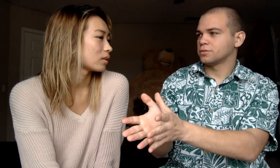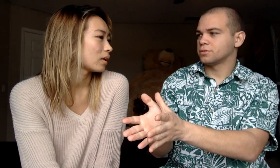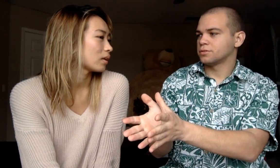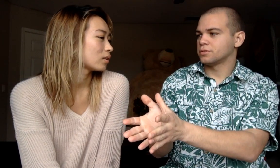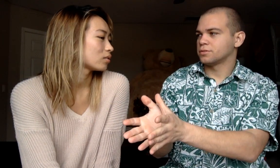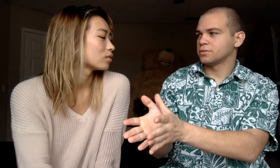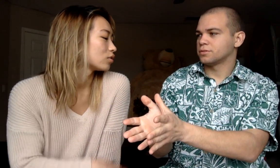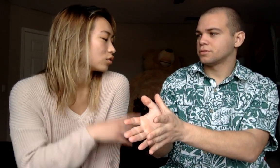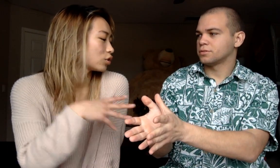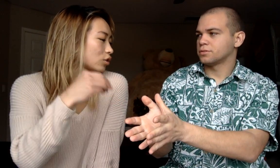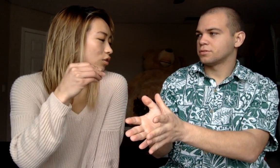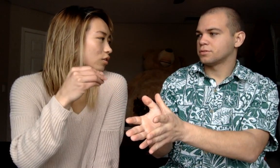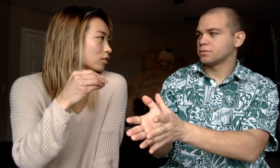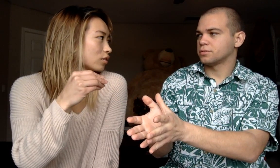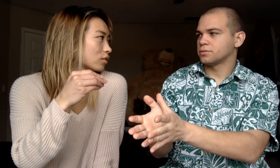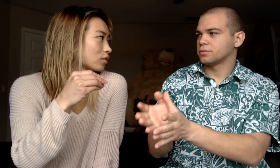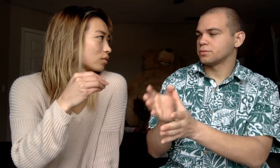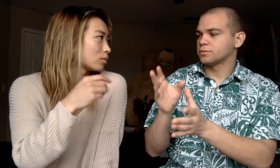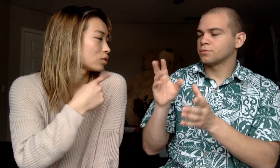They took, what did you say?